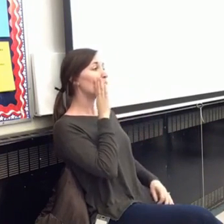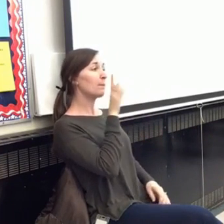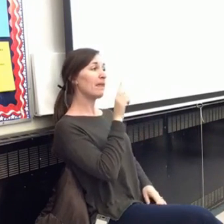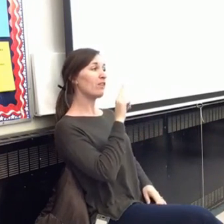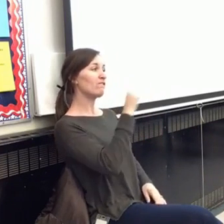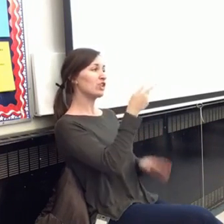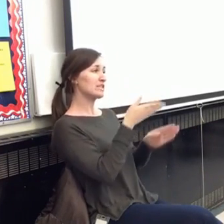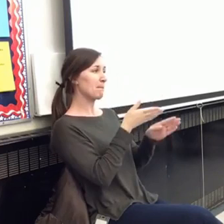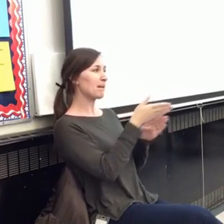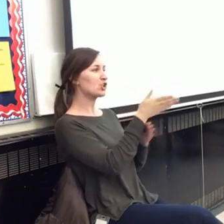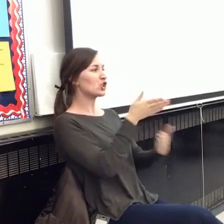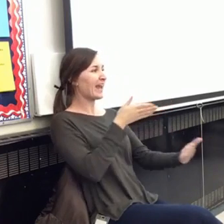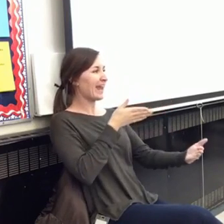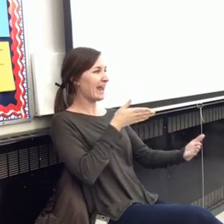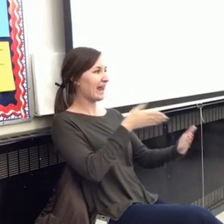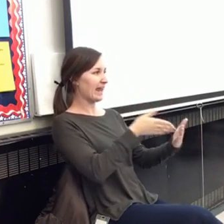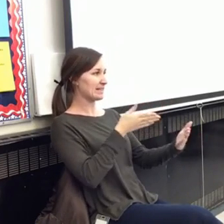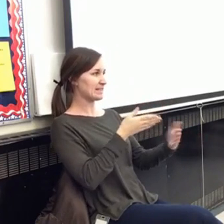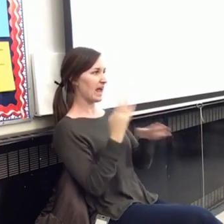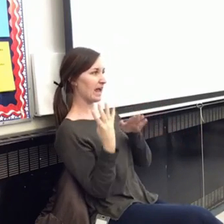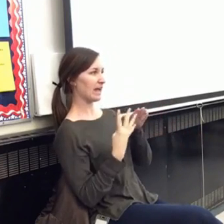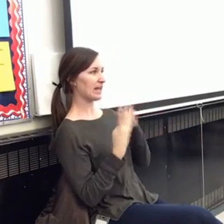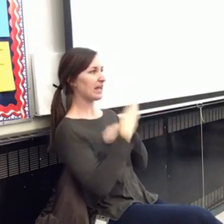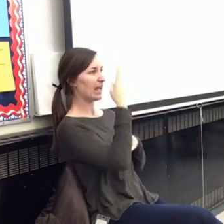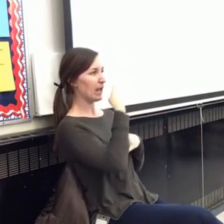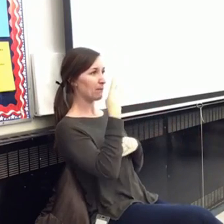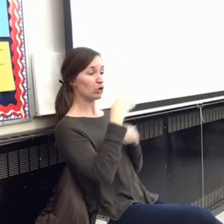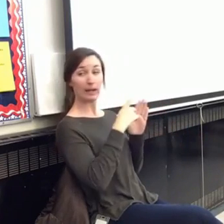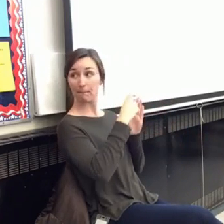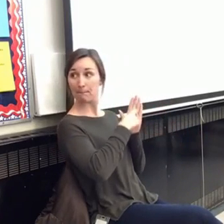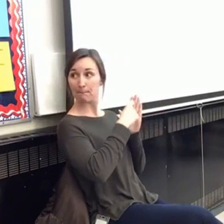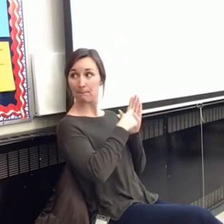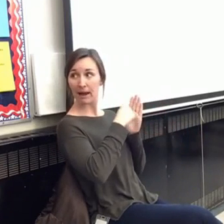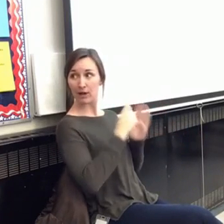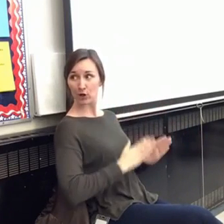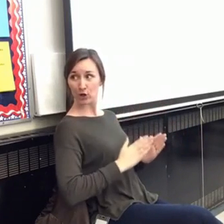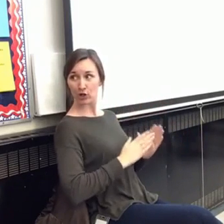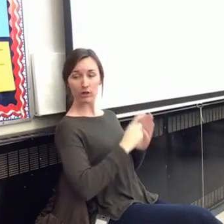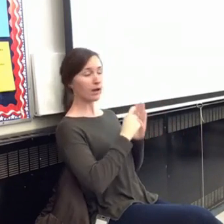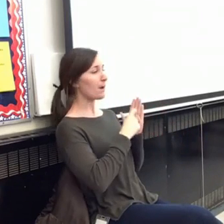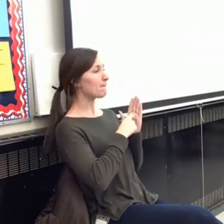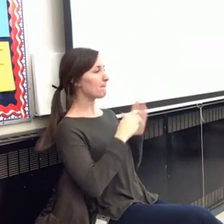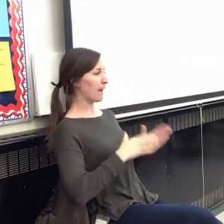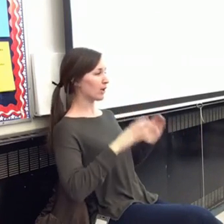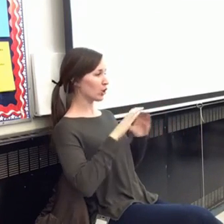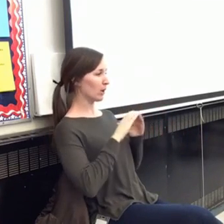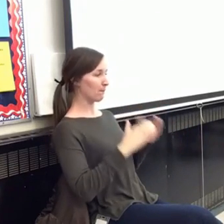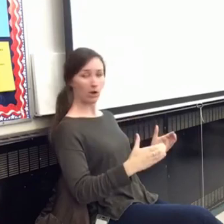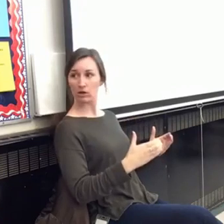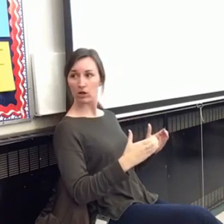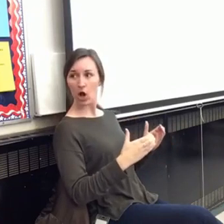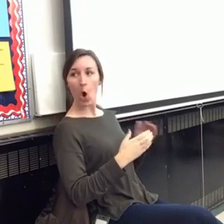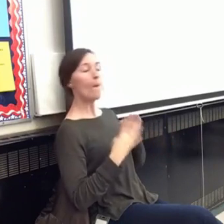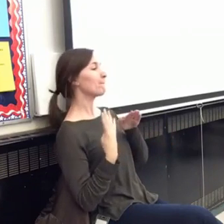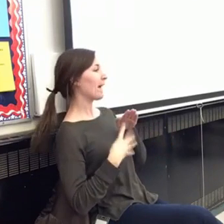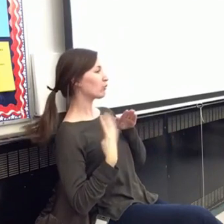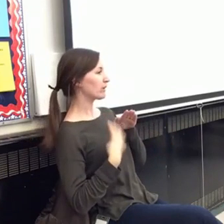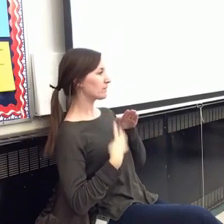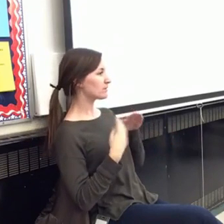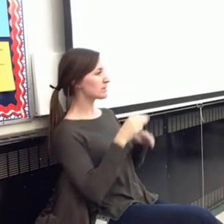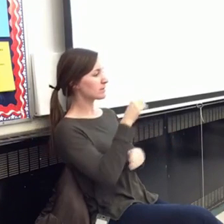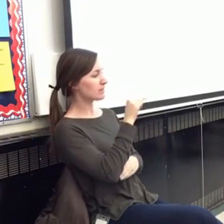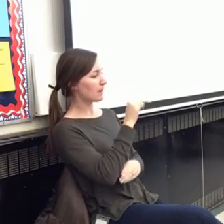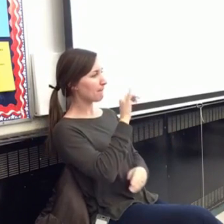major anti-immigrant minor party in the United States. Now, what this goal is their whole goal is to get